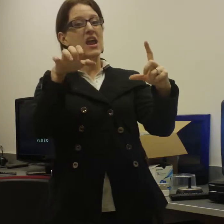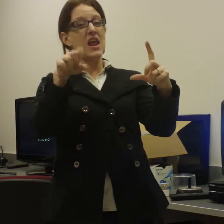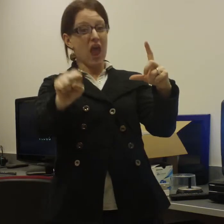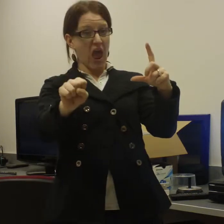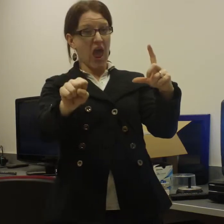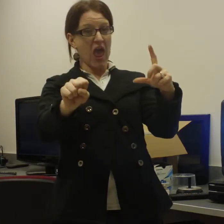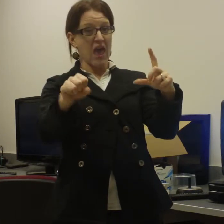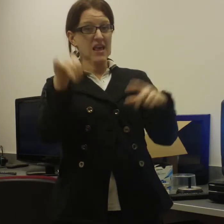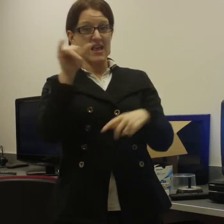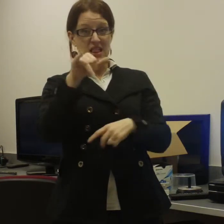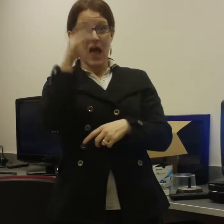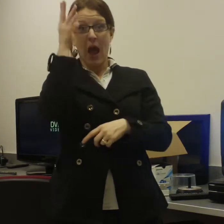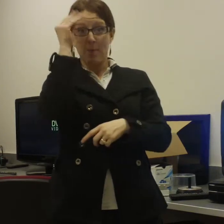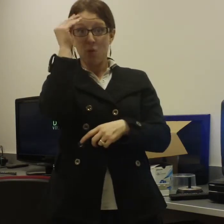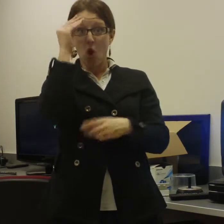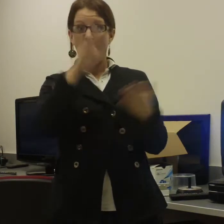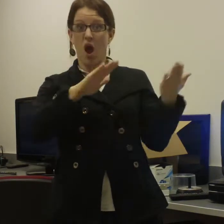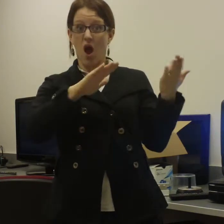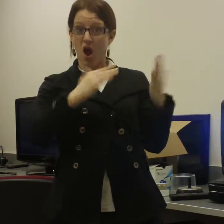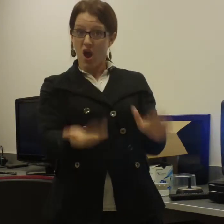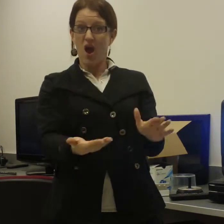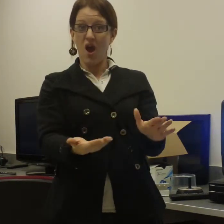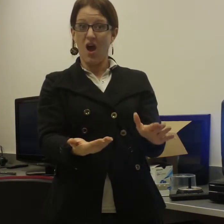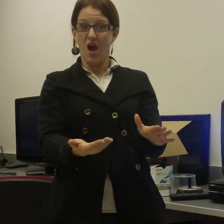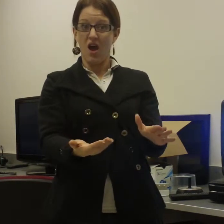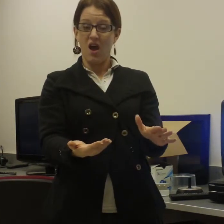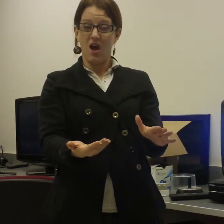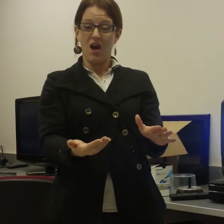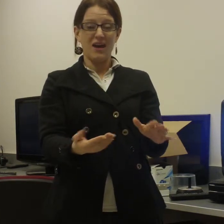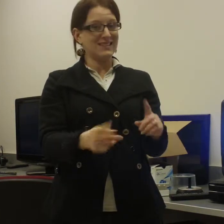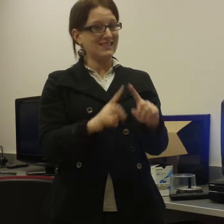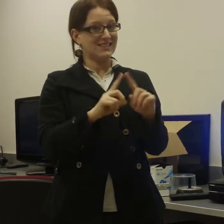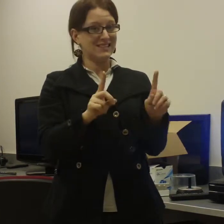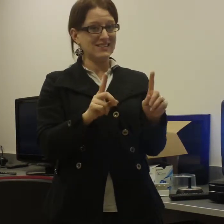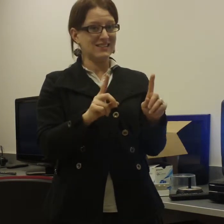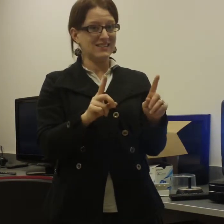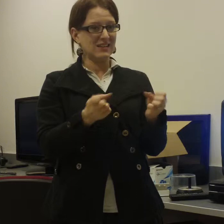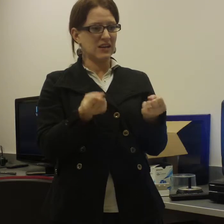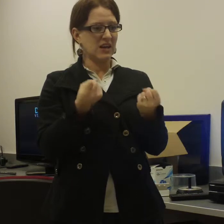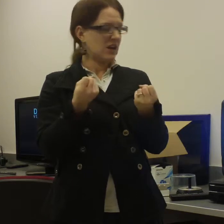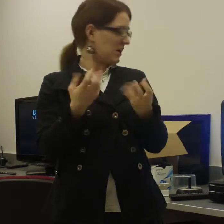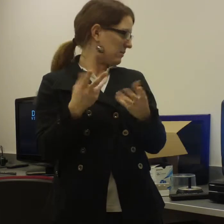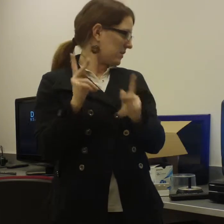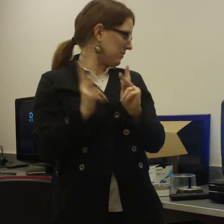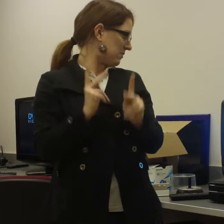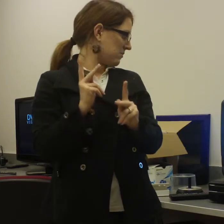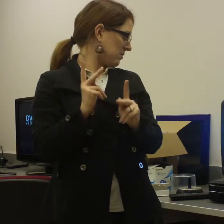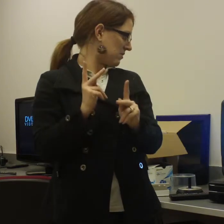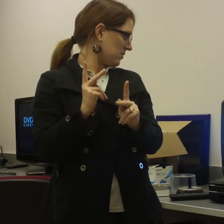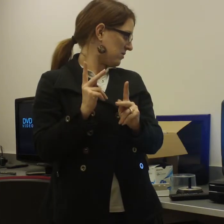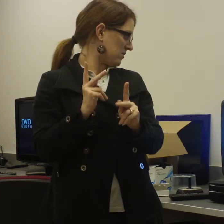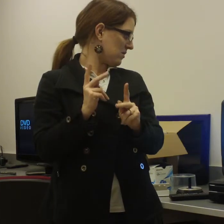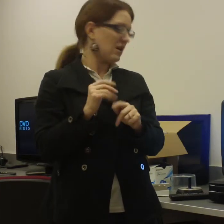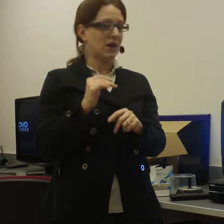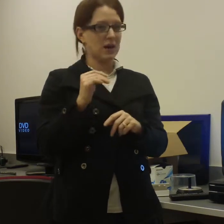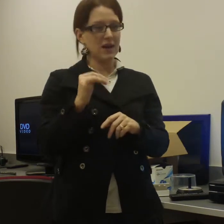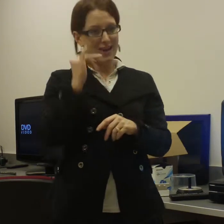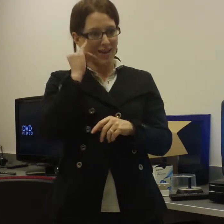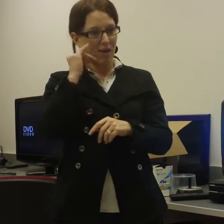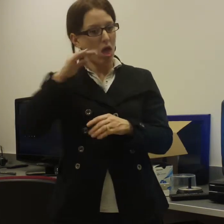now is dead. But, how many people, again, those people that did not read it, how many people think